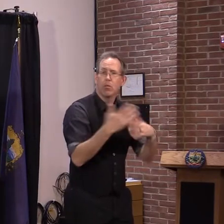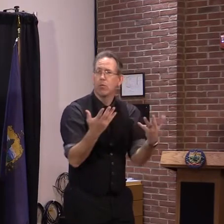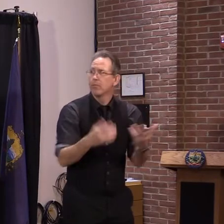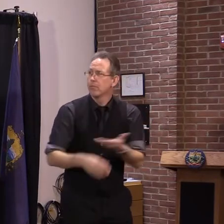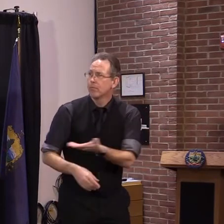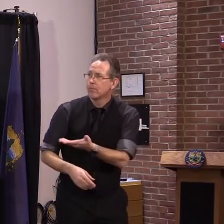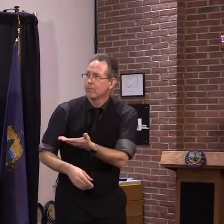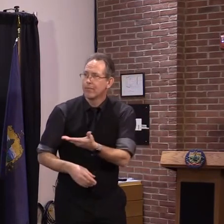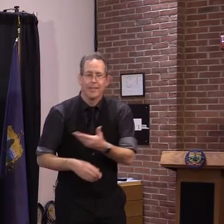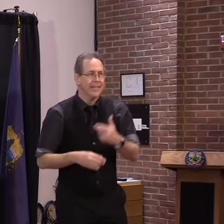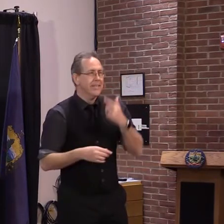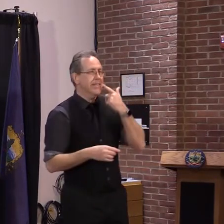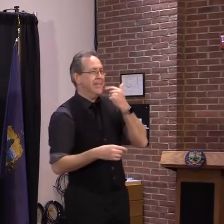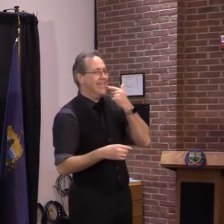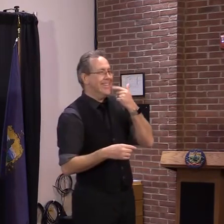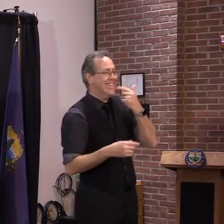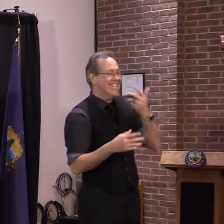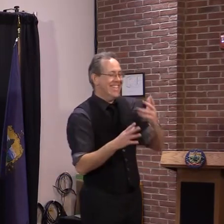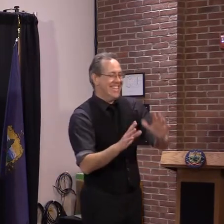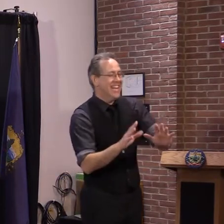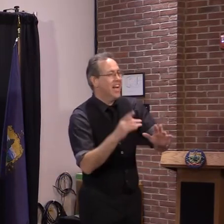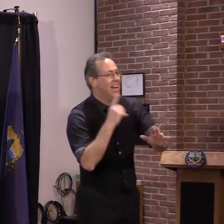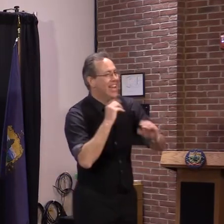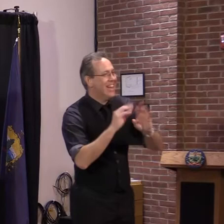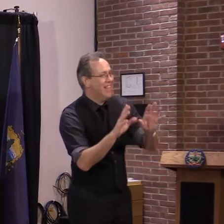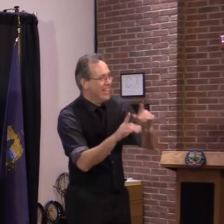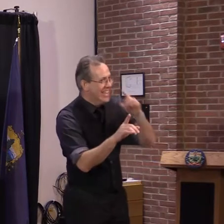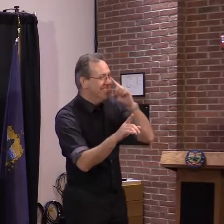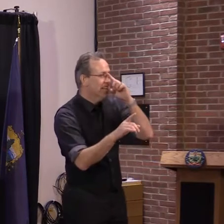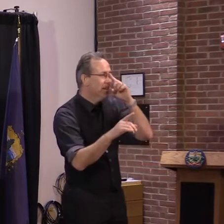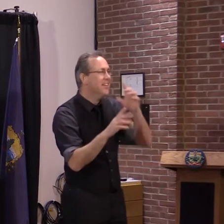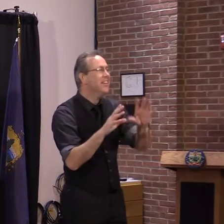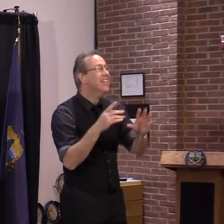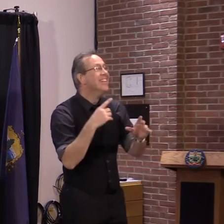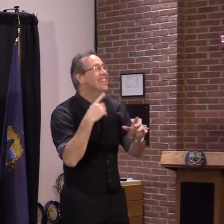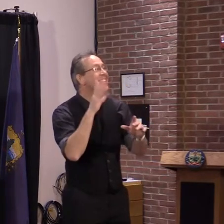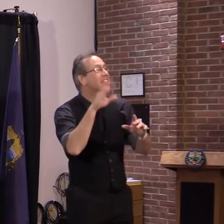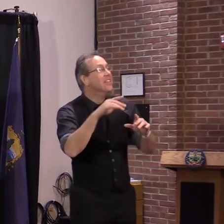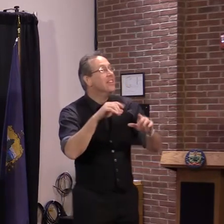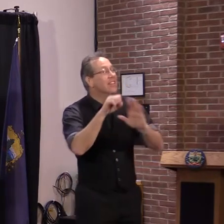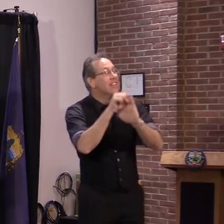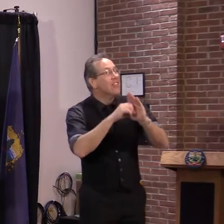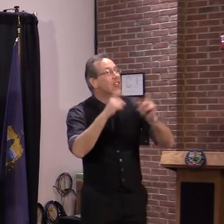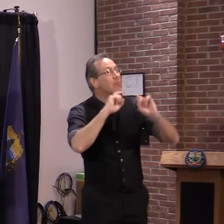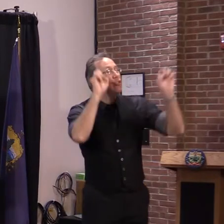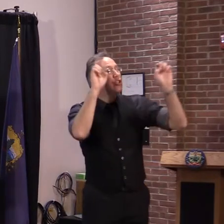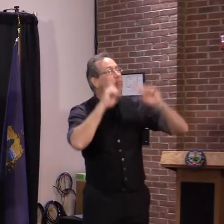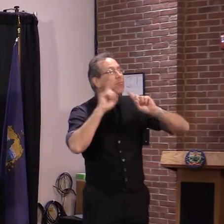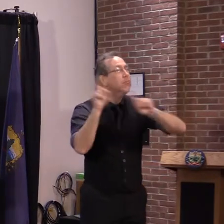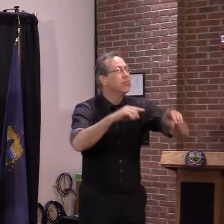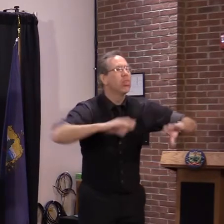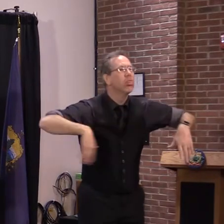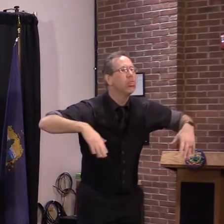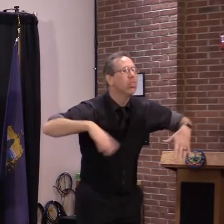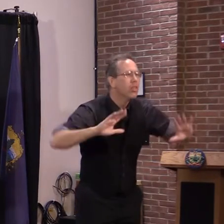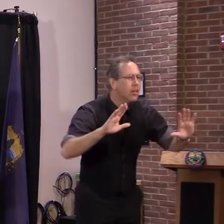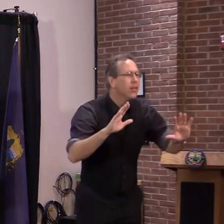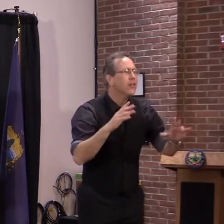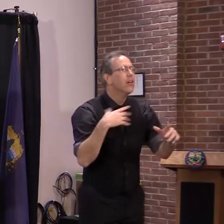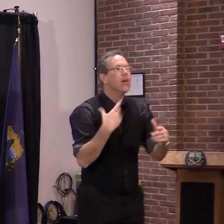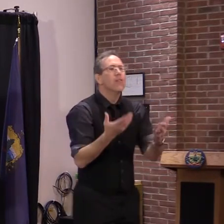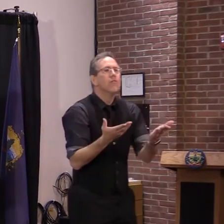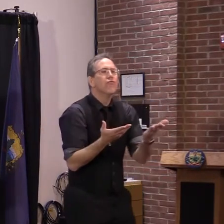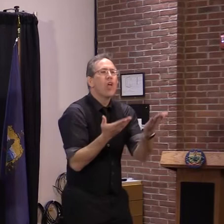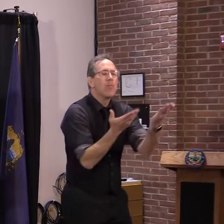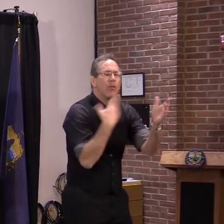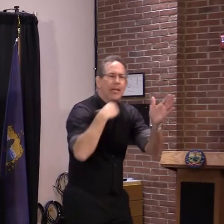clarify, without a state of emergency, we recommend that schools require, but besides that, the